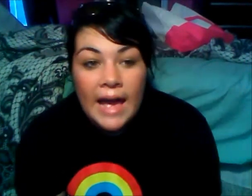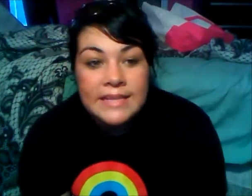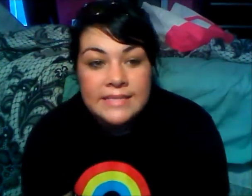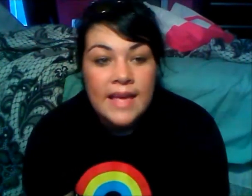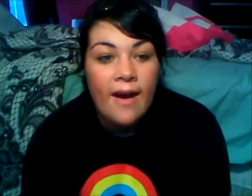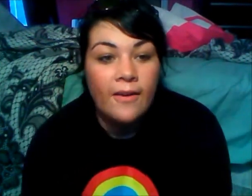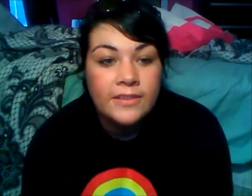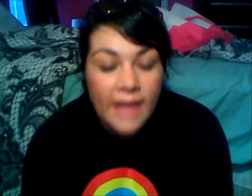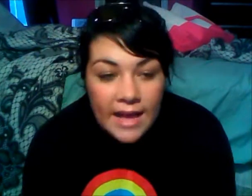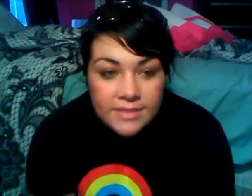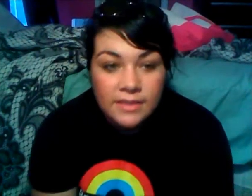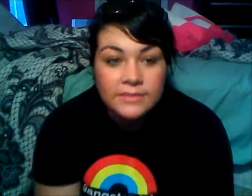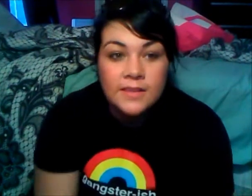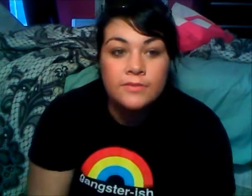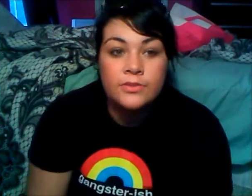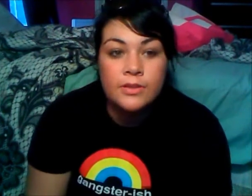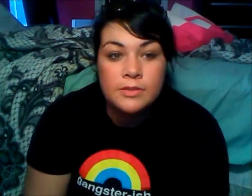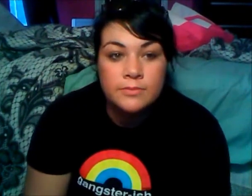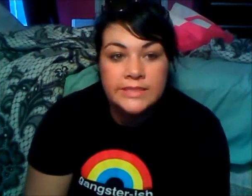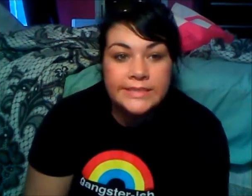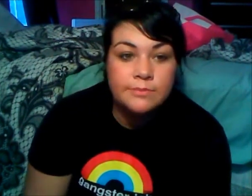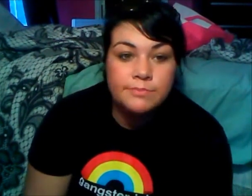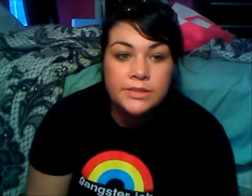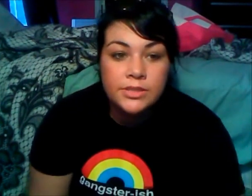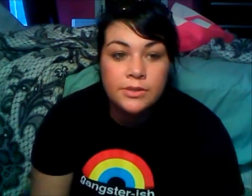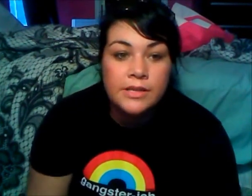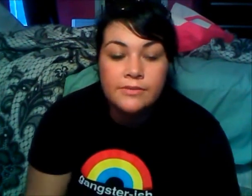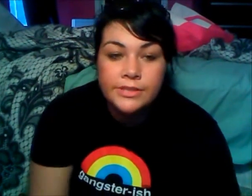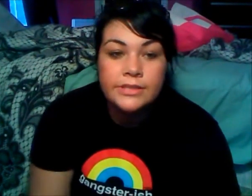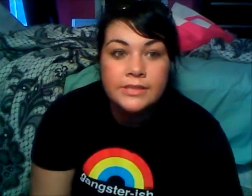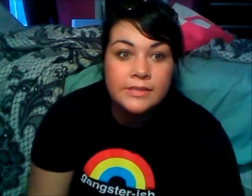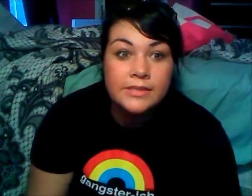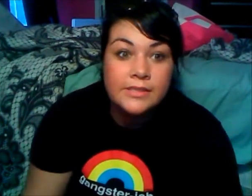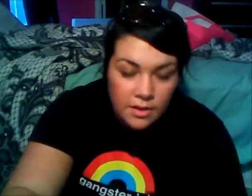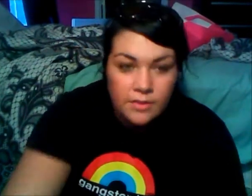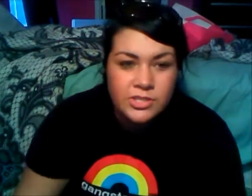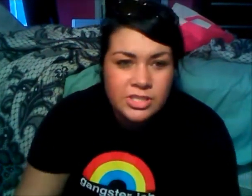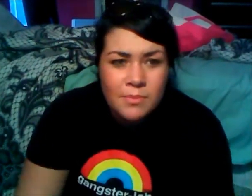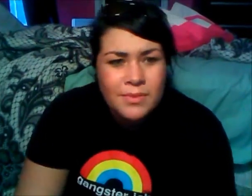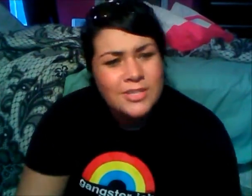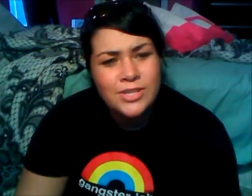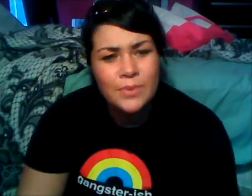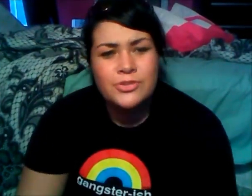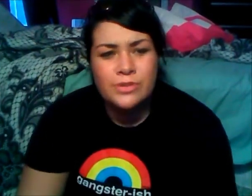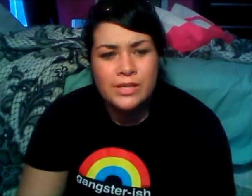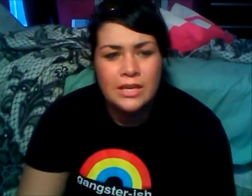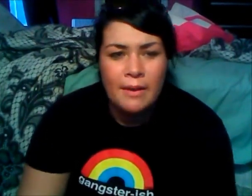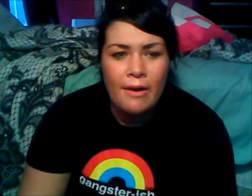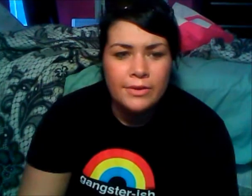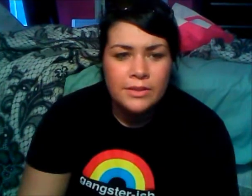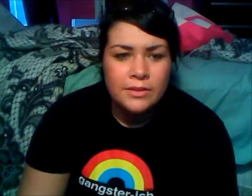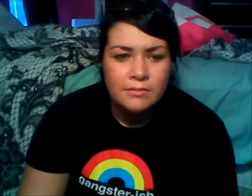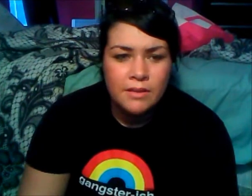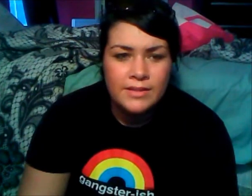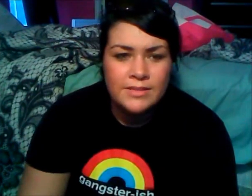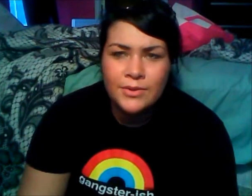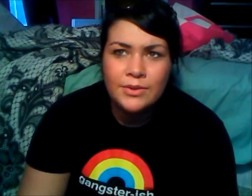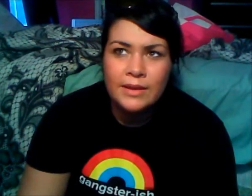Minds. Hell yes, I love Criminal Minds. Best show ever. There's just something so intriguing about a serial